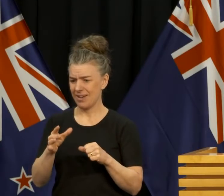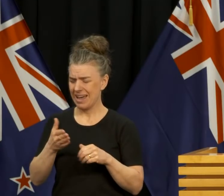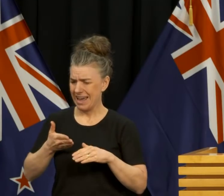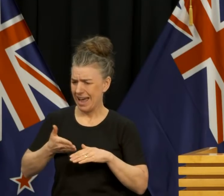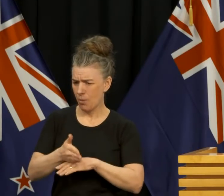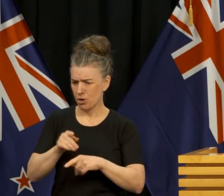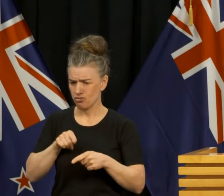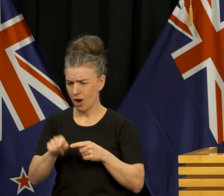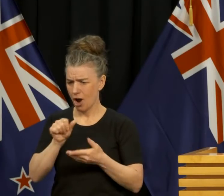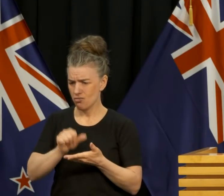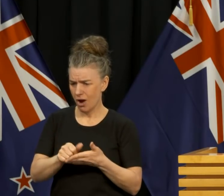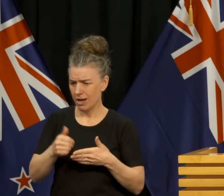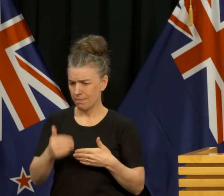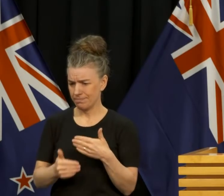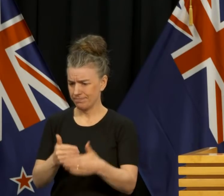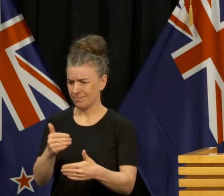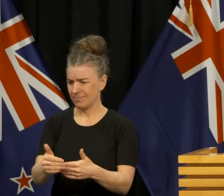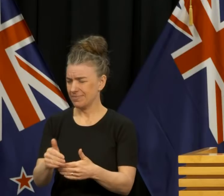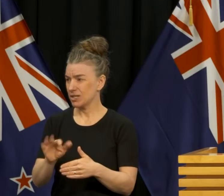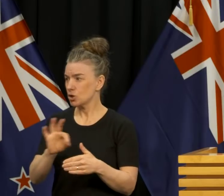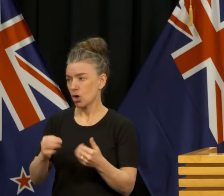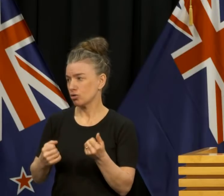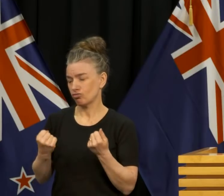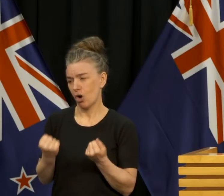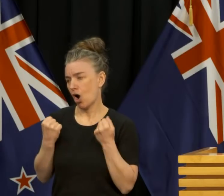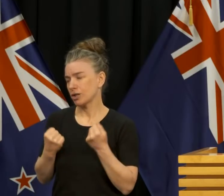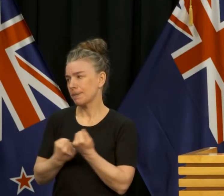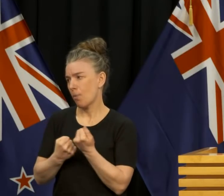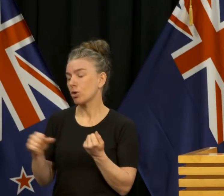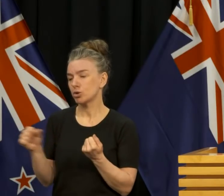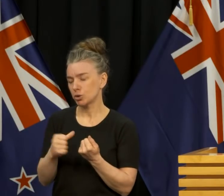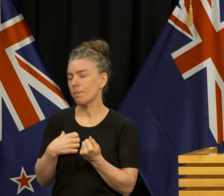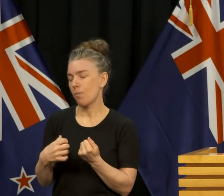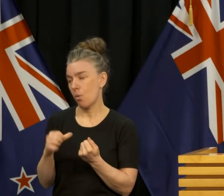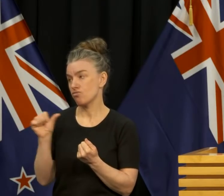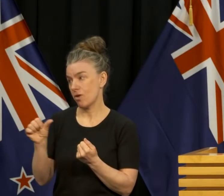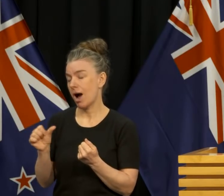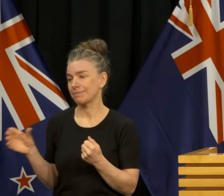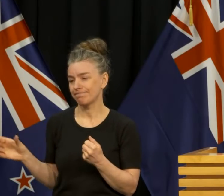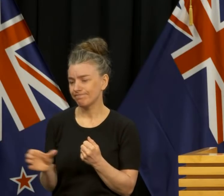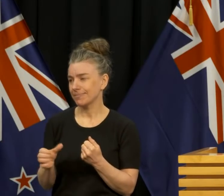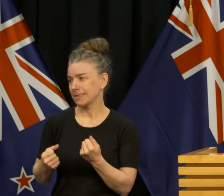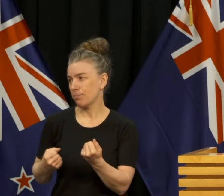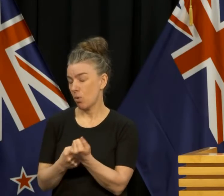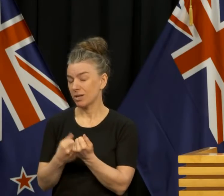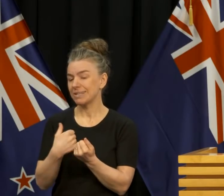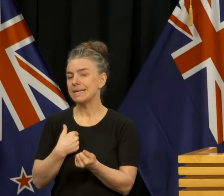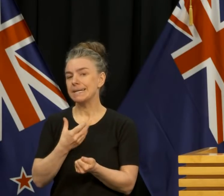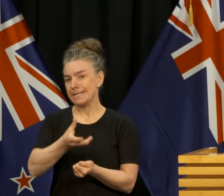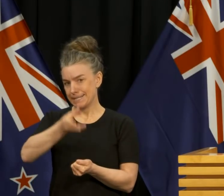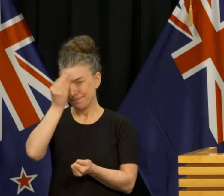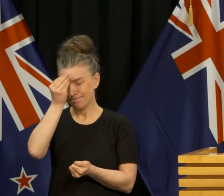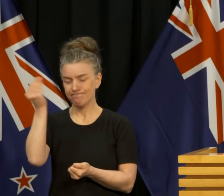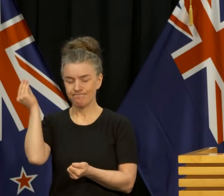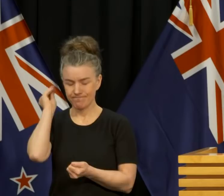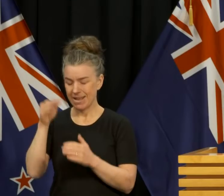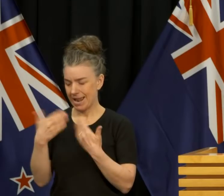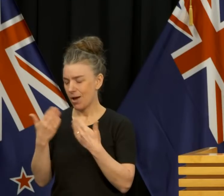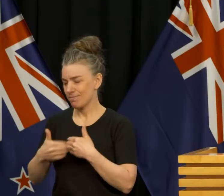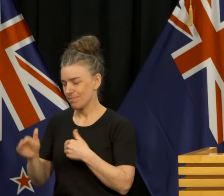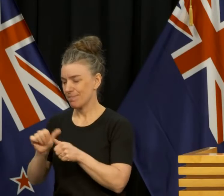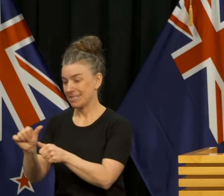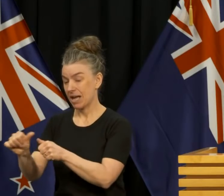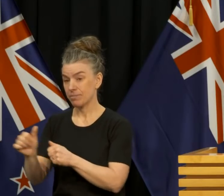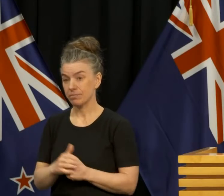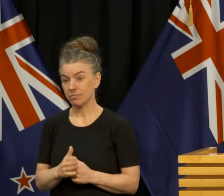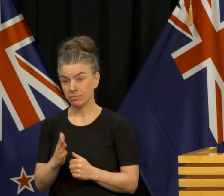thing. They were not as well supported as they should have been, and I think that lesson has been taken on board. Clarify then